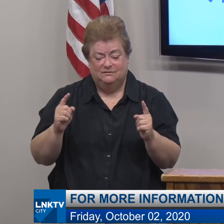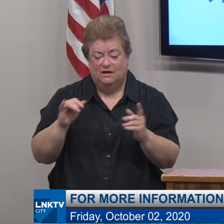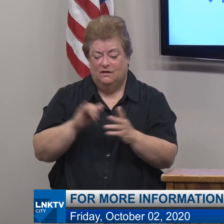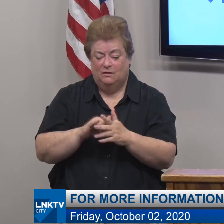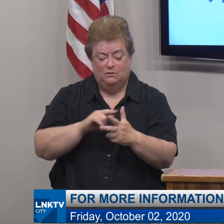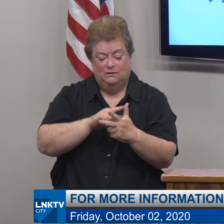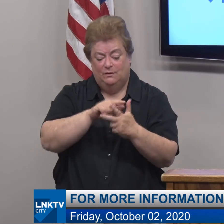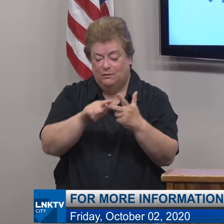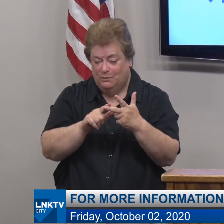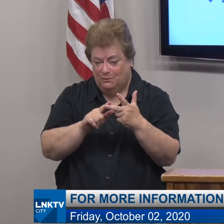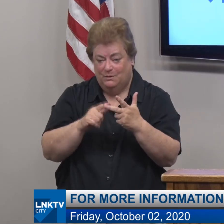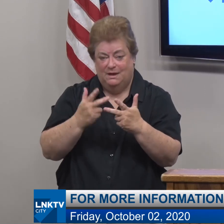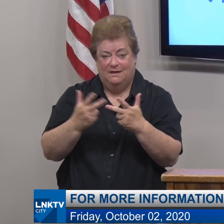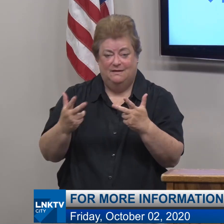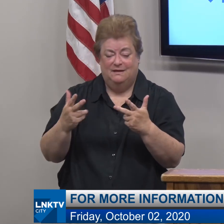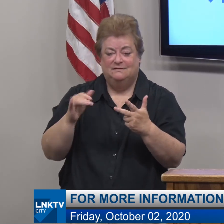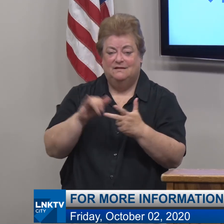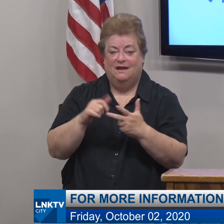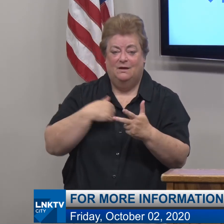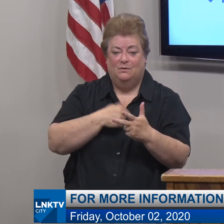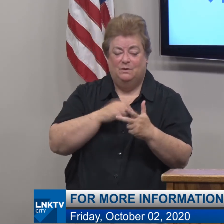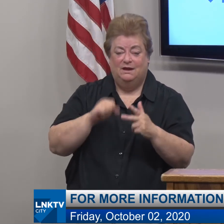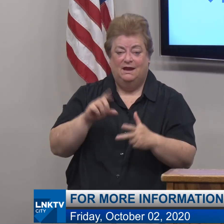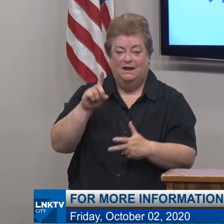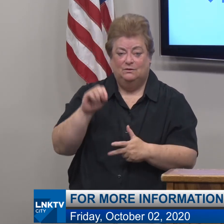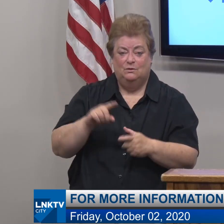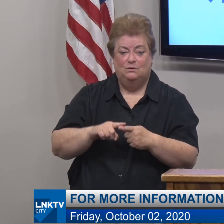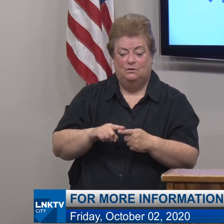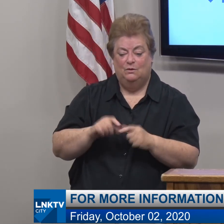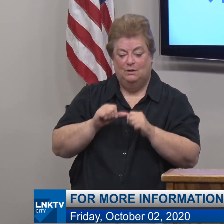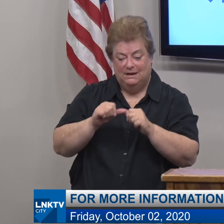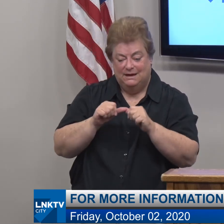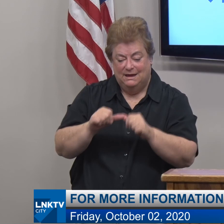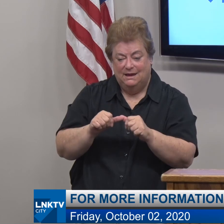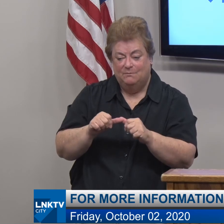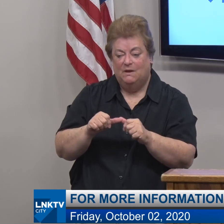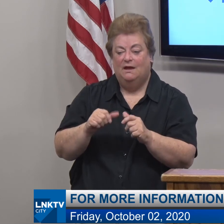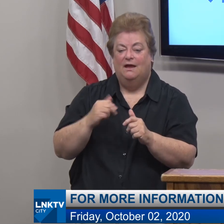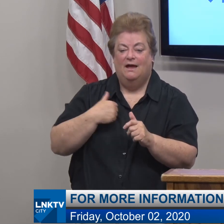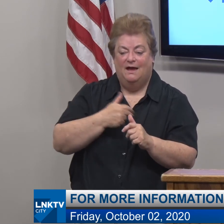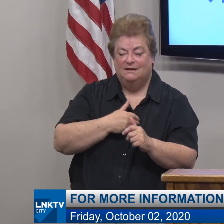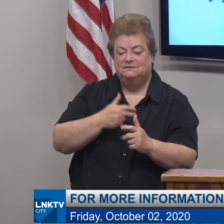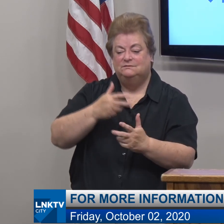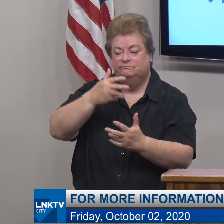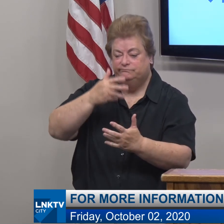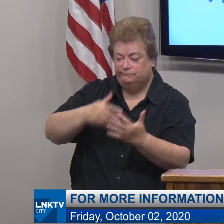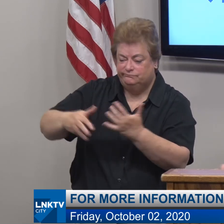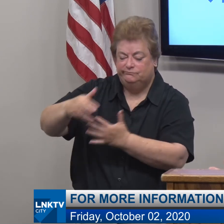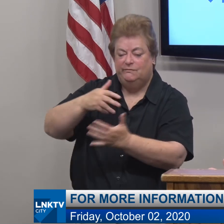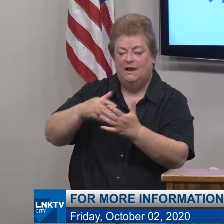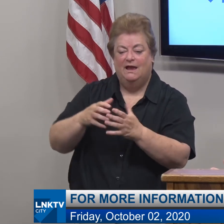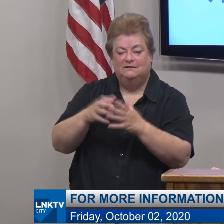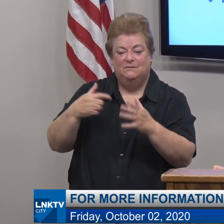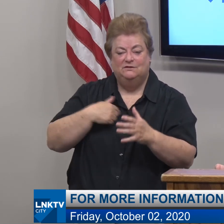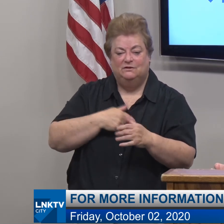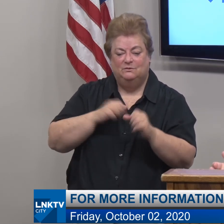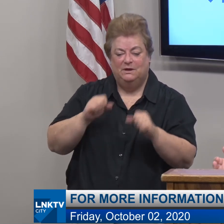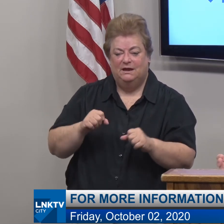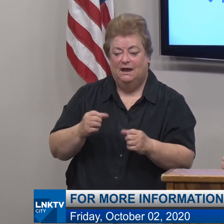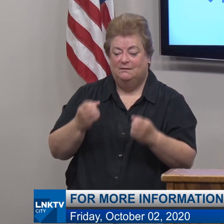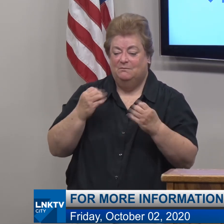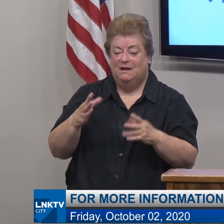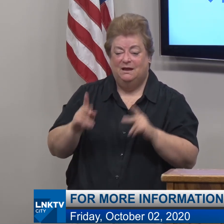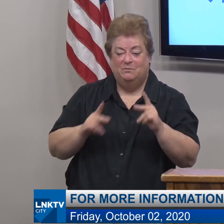key things that we can do to help us keep moving out and about in the community like we are now. Many people are